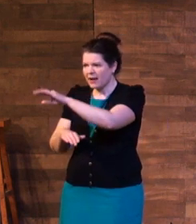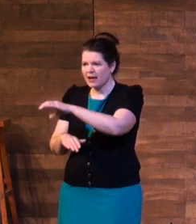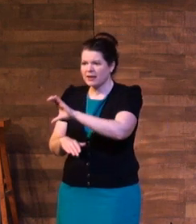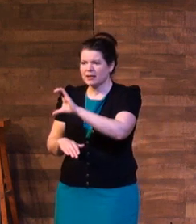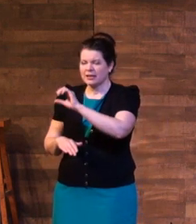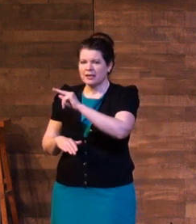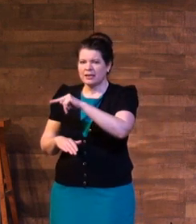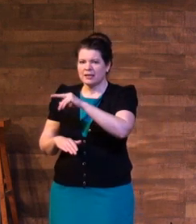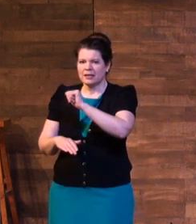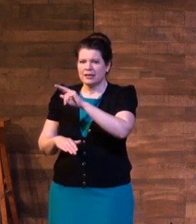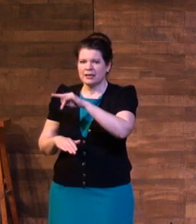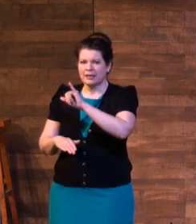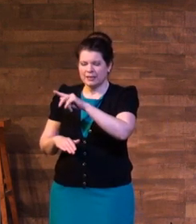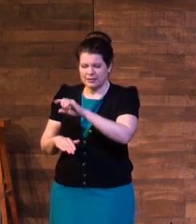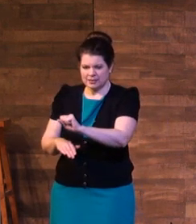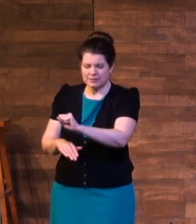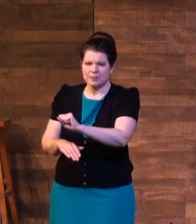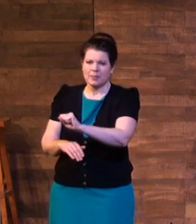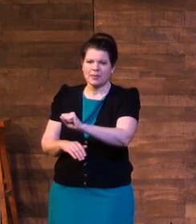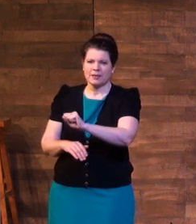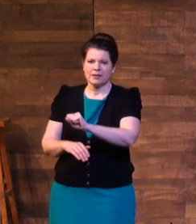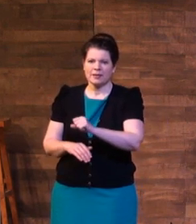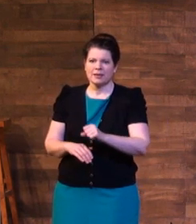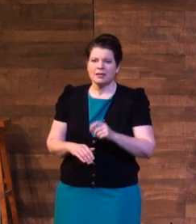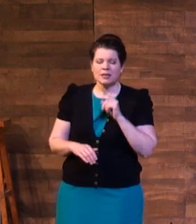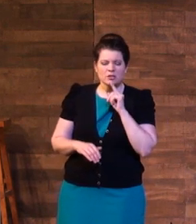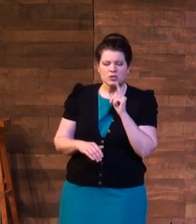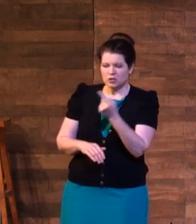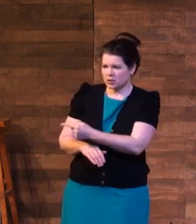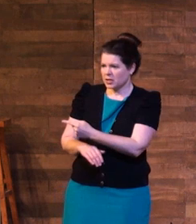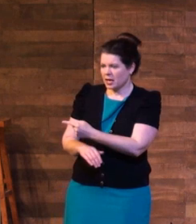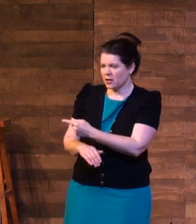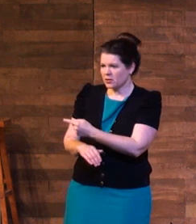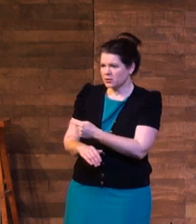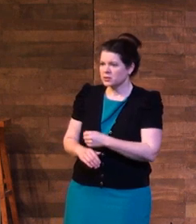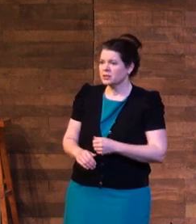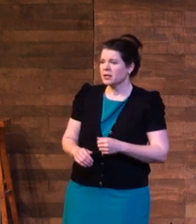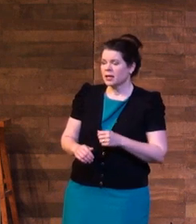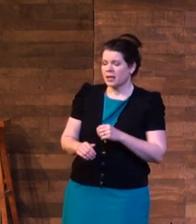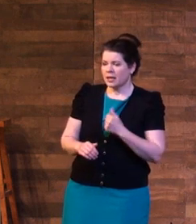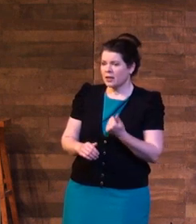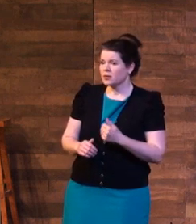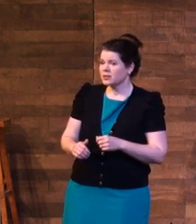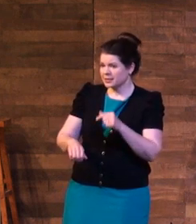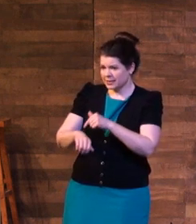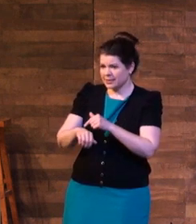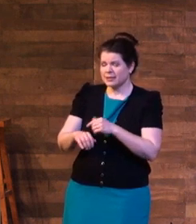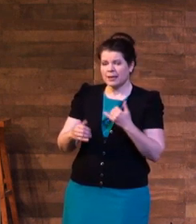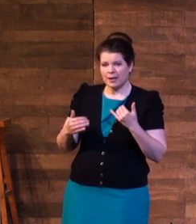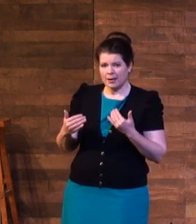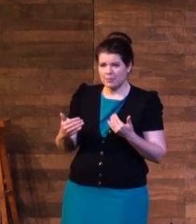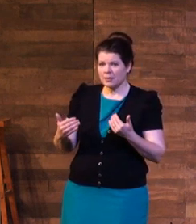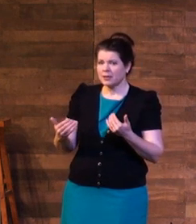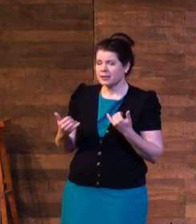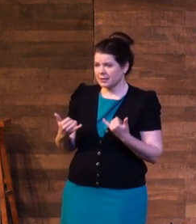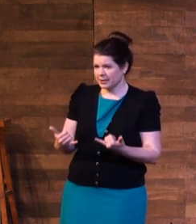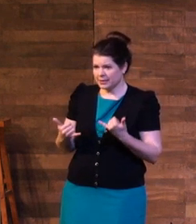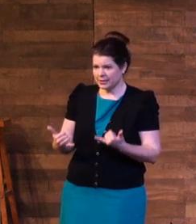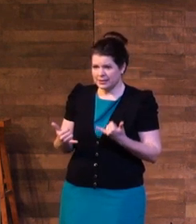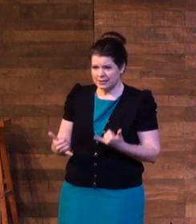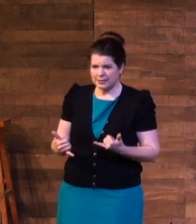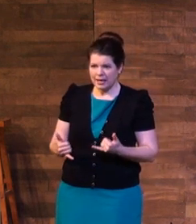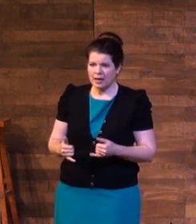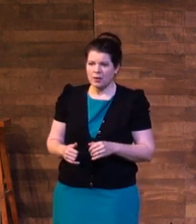And Deborah tells Barak, the time has come. God wants us to drive these people out. He'll deliver them to us. And Barak says, I'm not going to